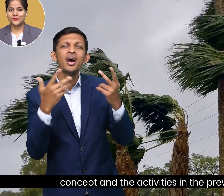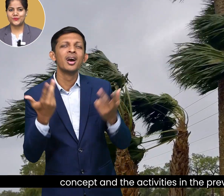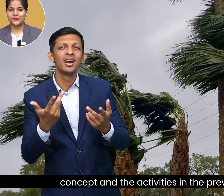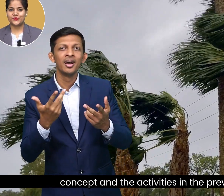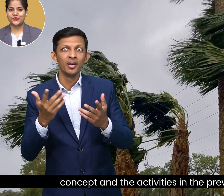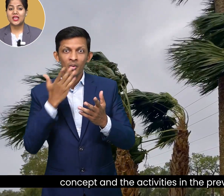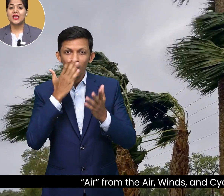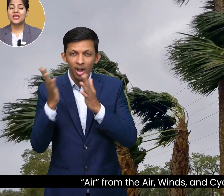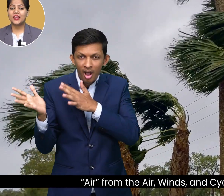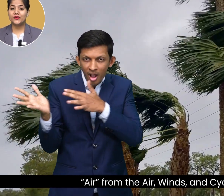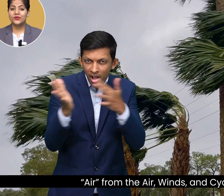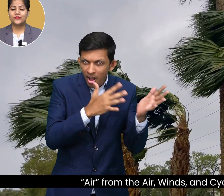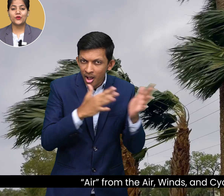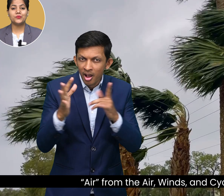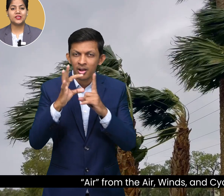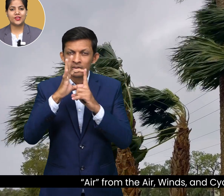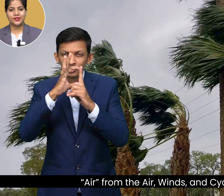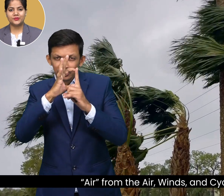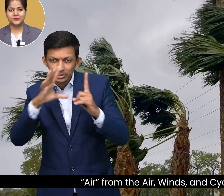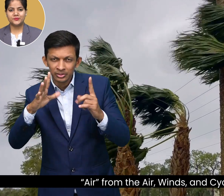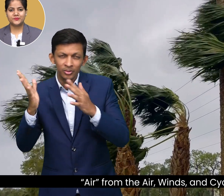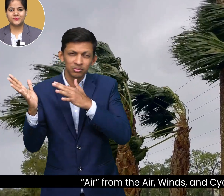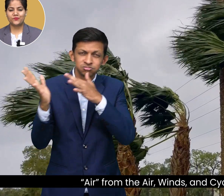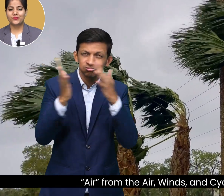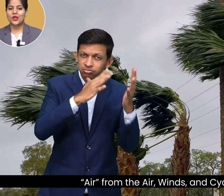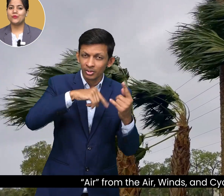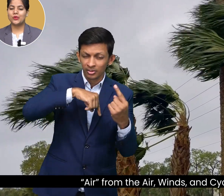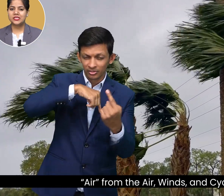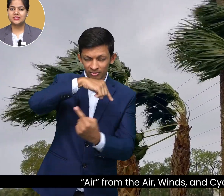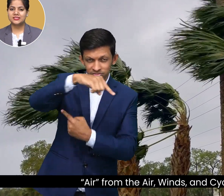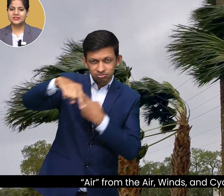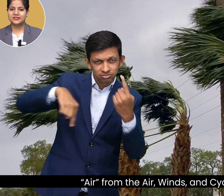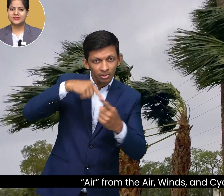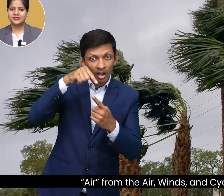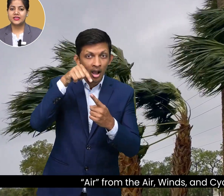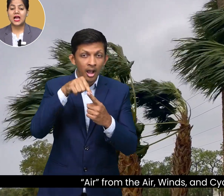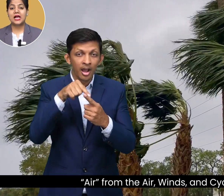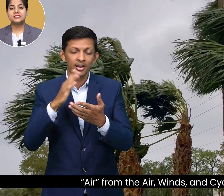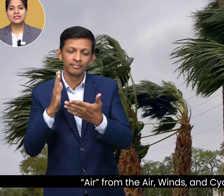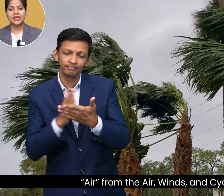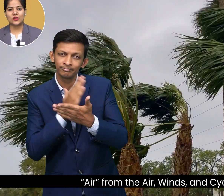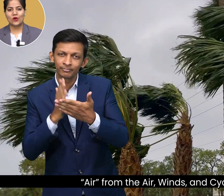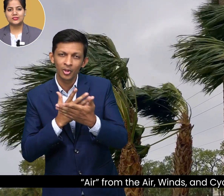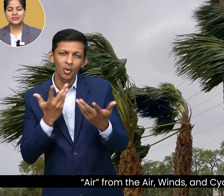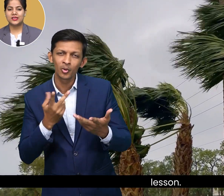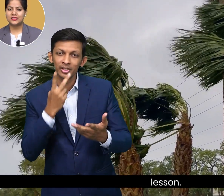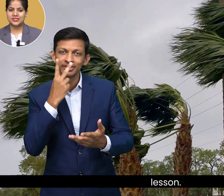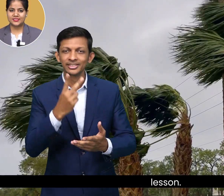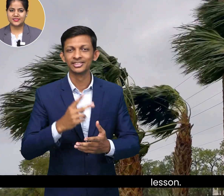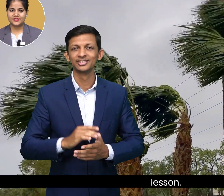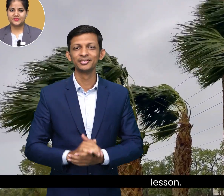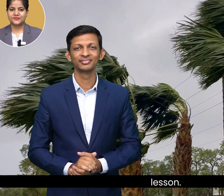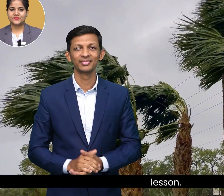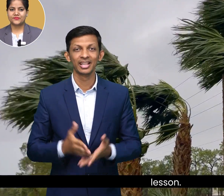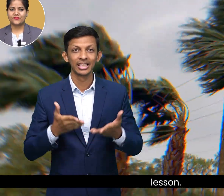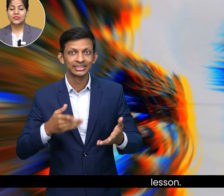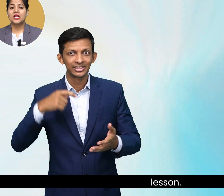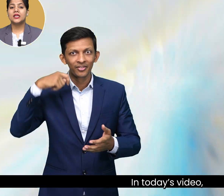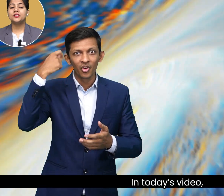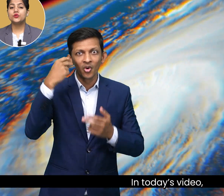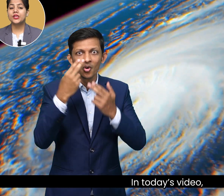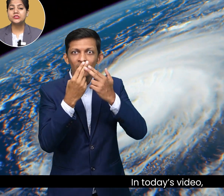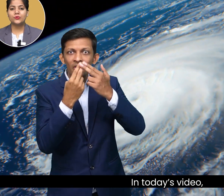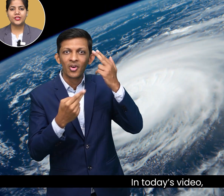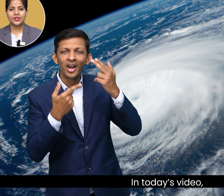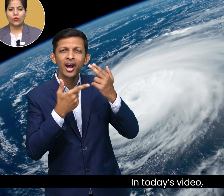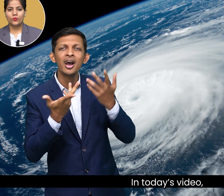video. Air from the air, winds and cyclones lesson.